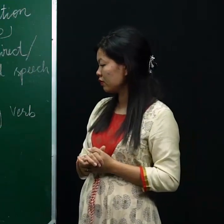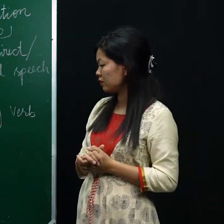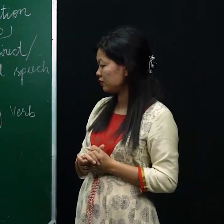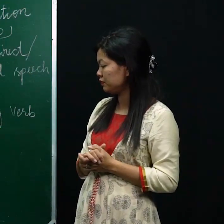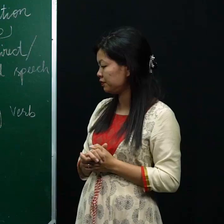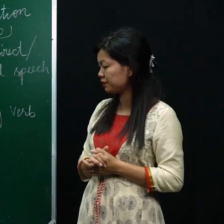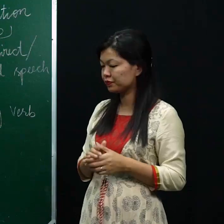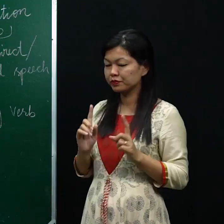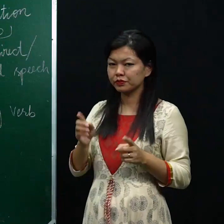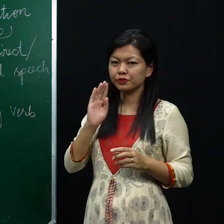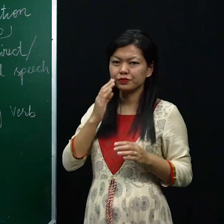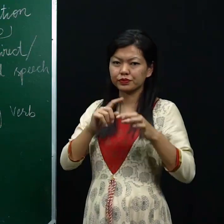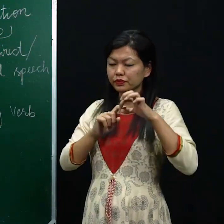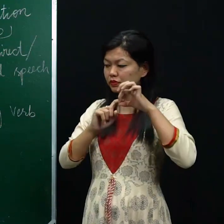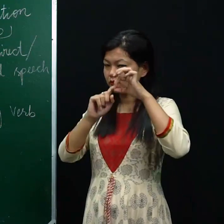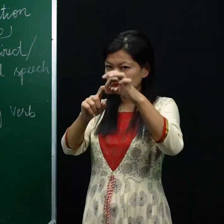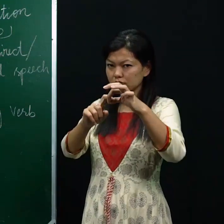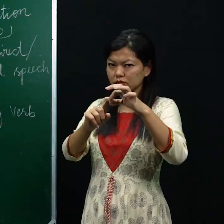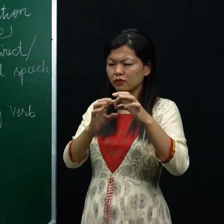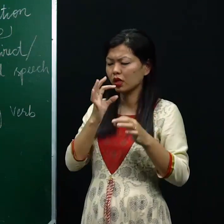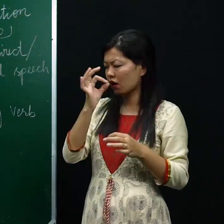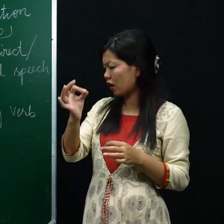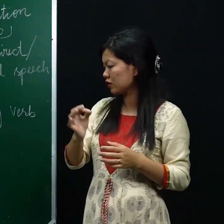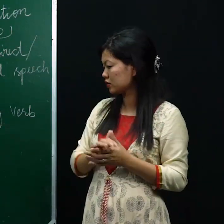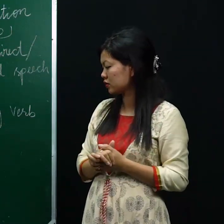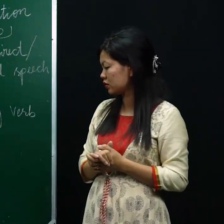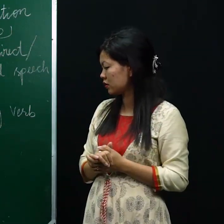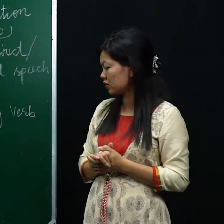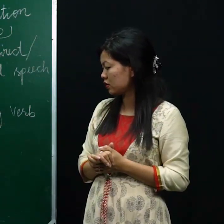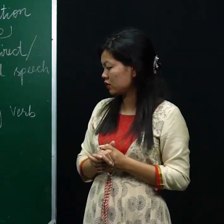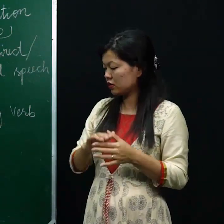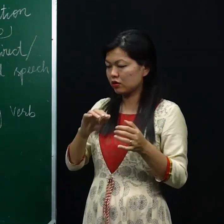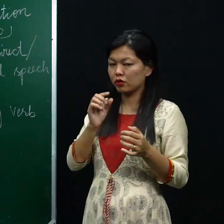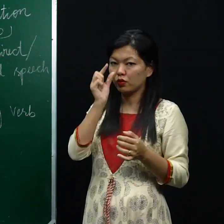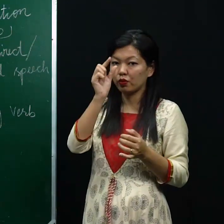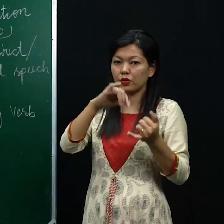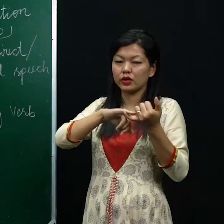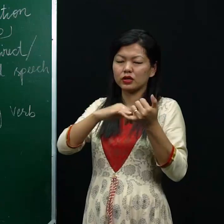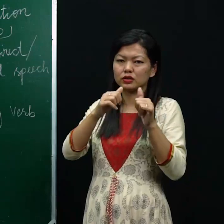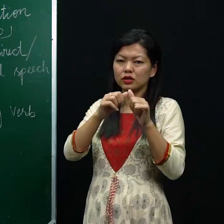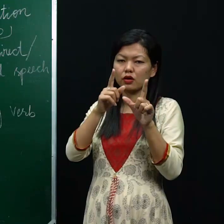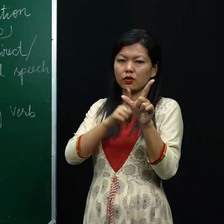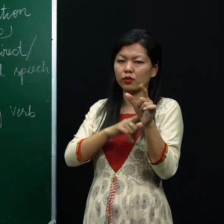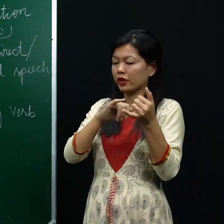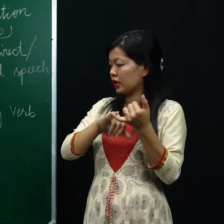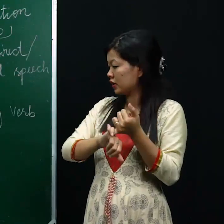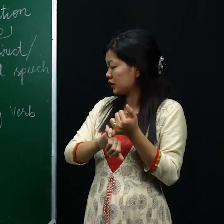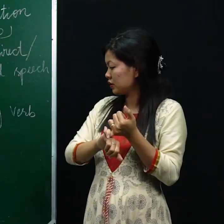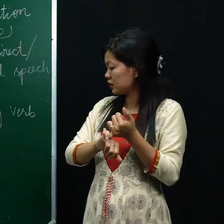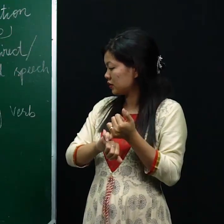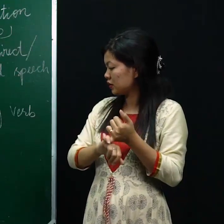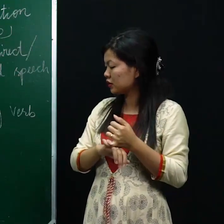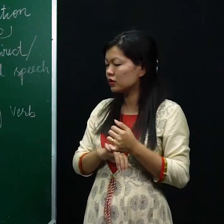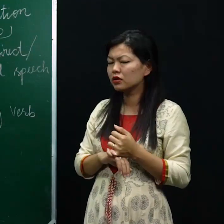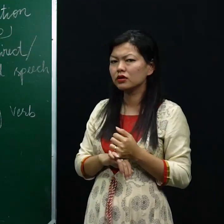a question with the reporting verb says, okay, I want you to take note of this. When you see the reporting verb